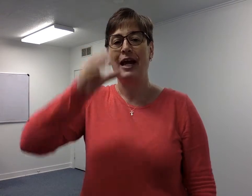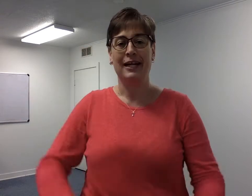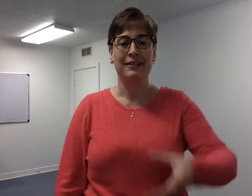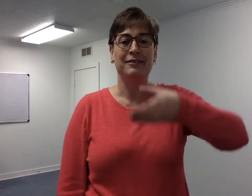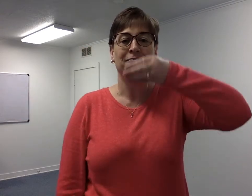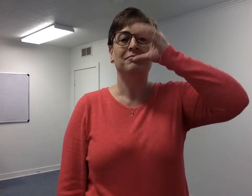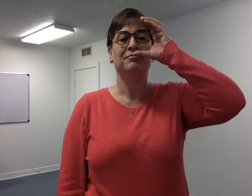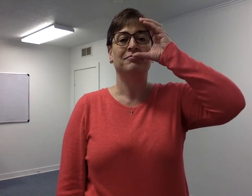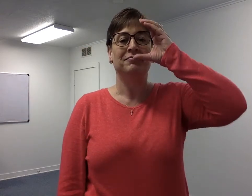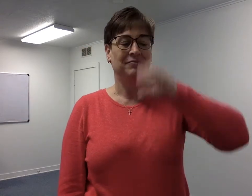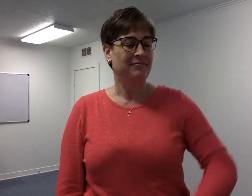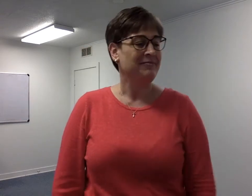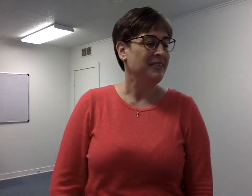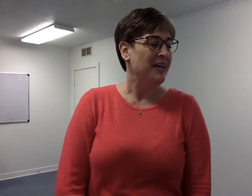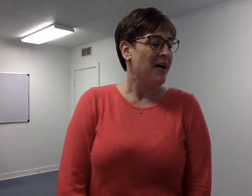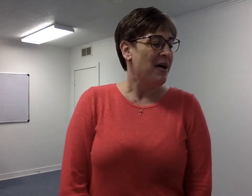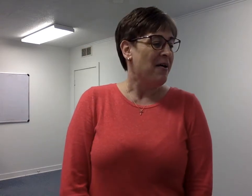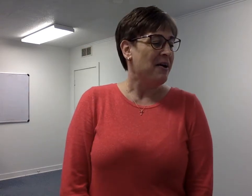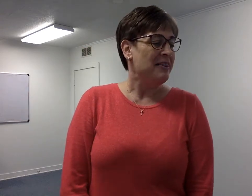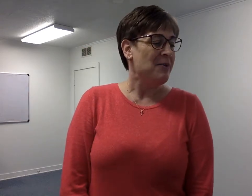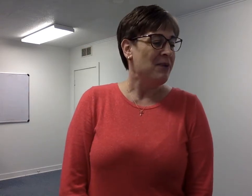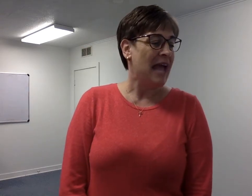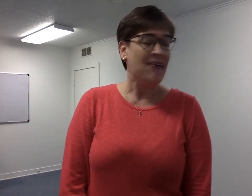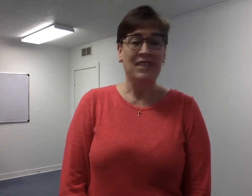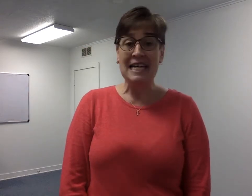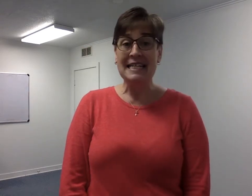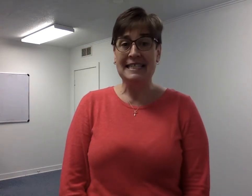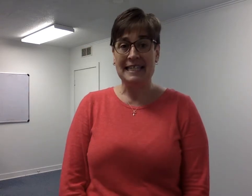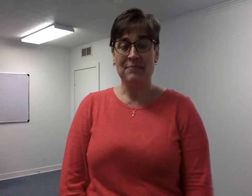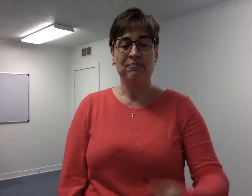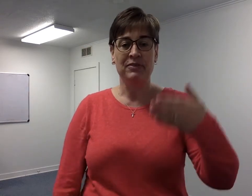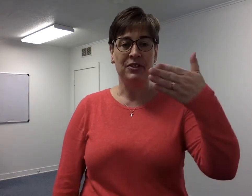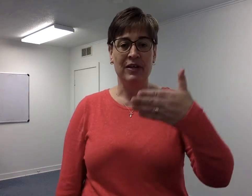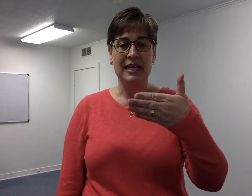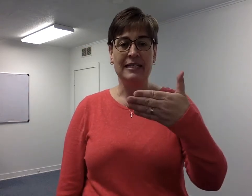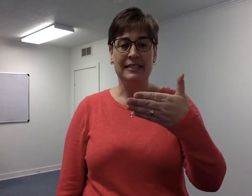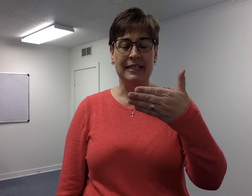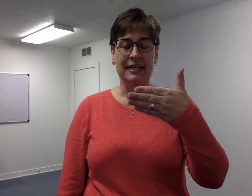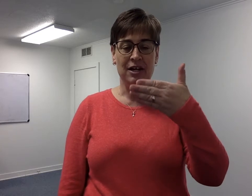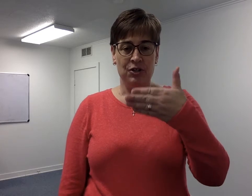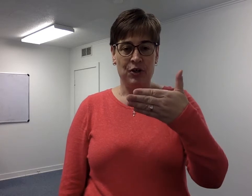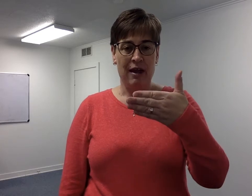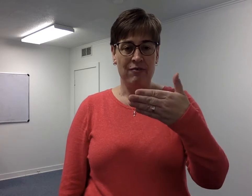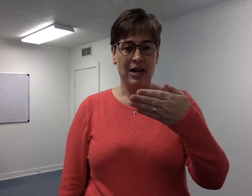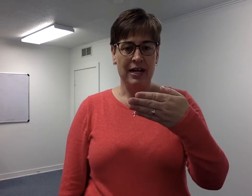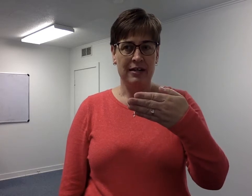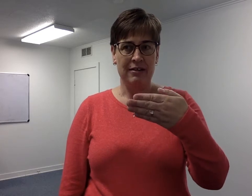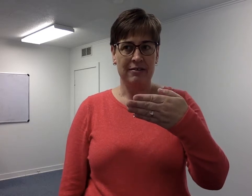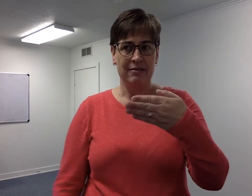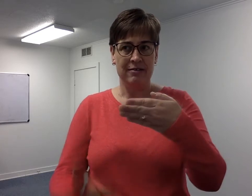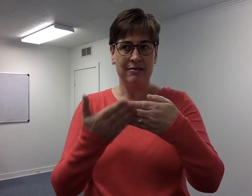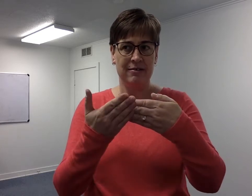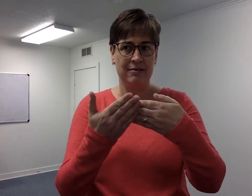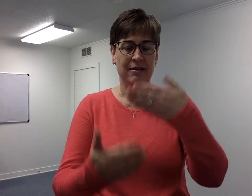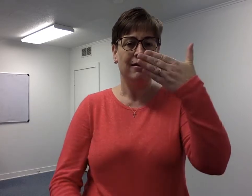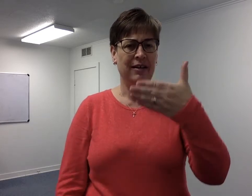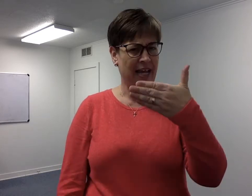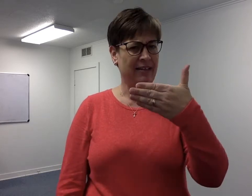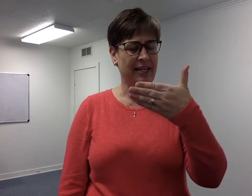hand. All right, then we have easy. So easy is you have your hand like